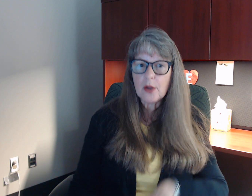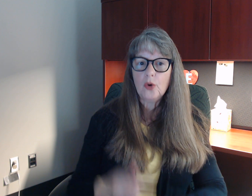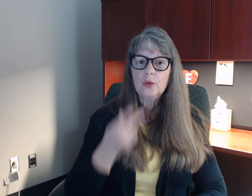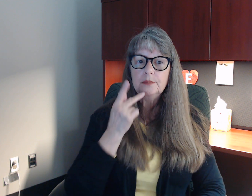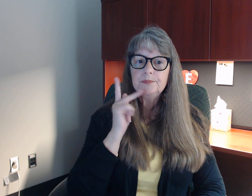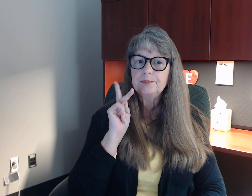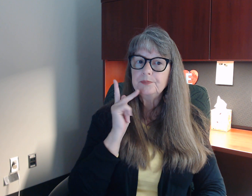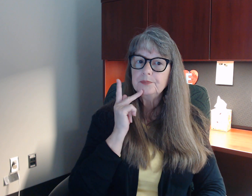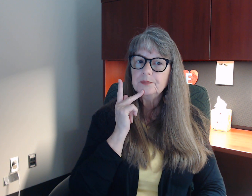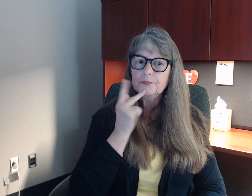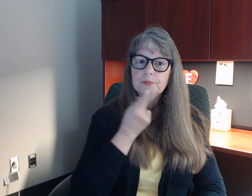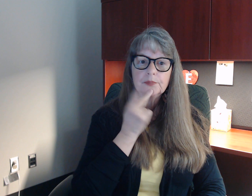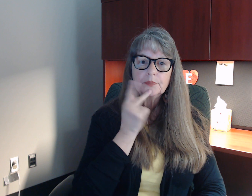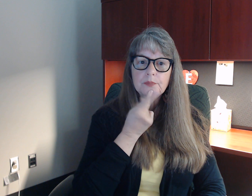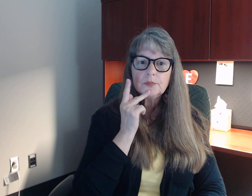pickle.